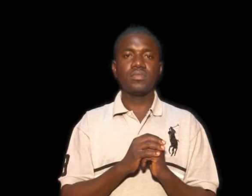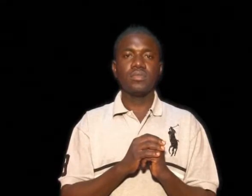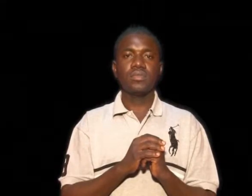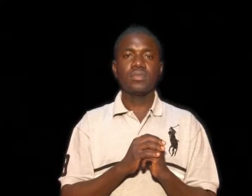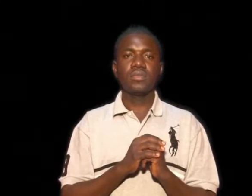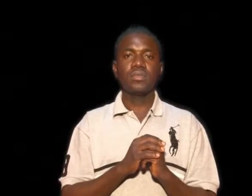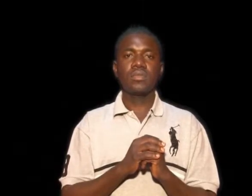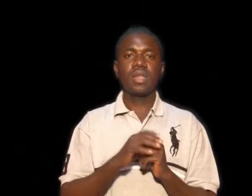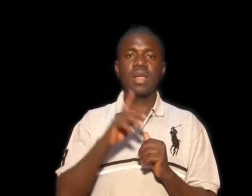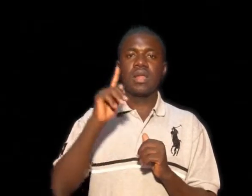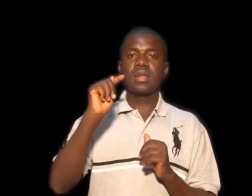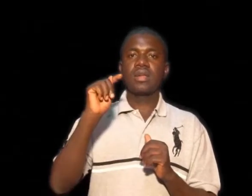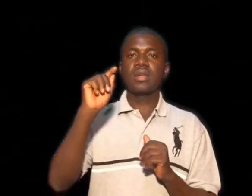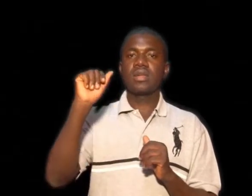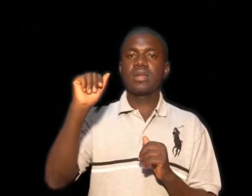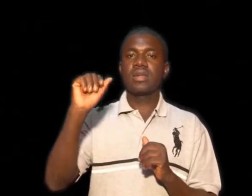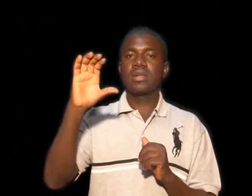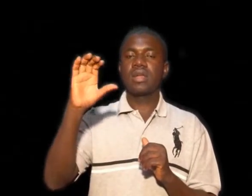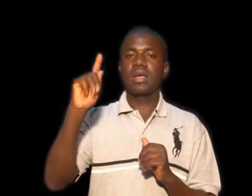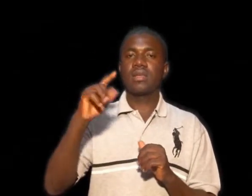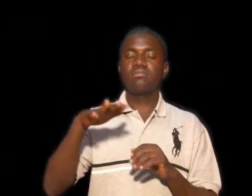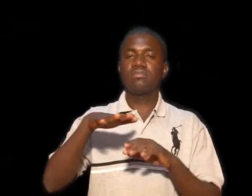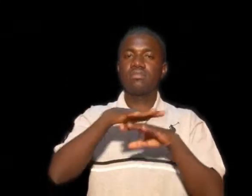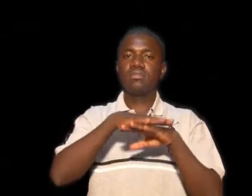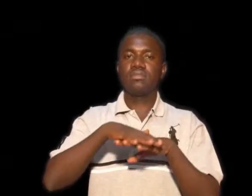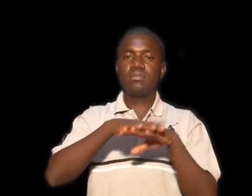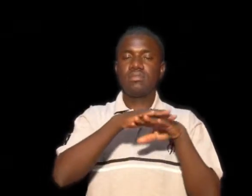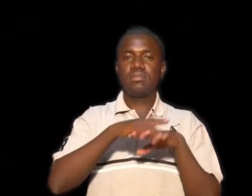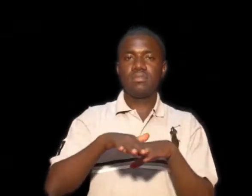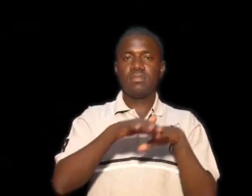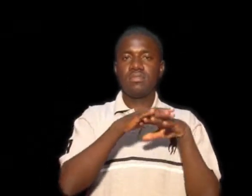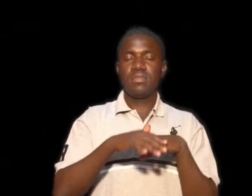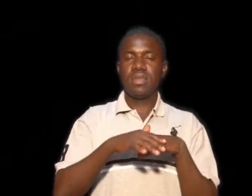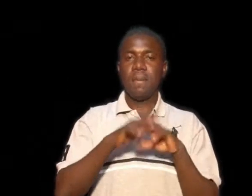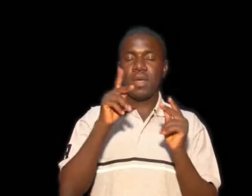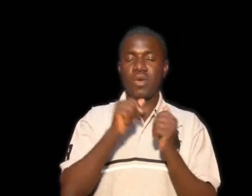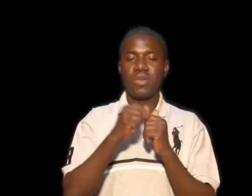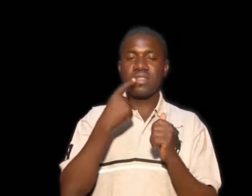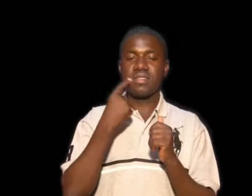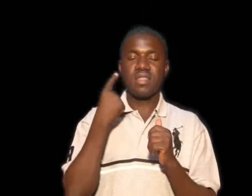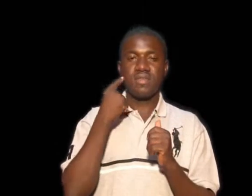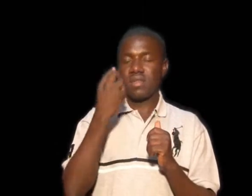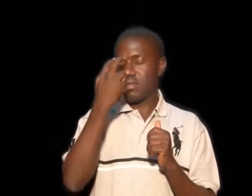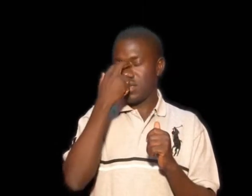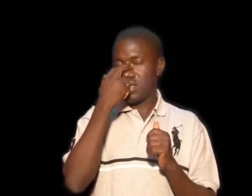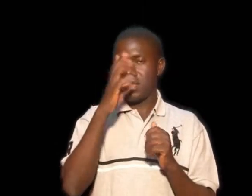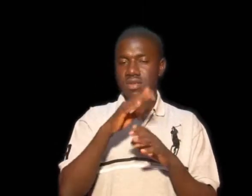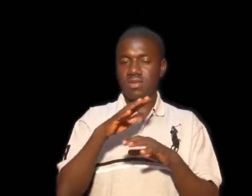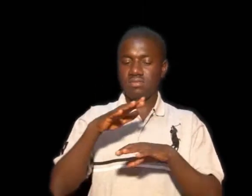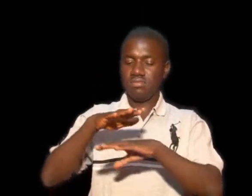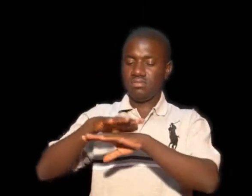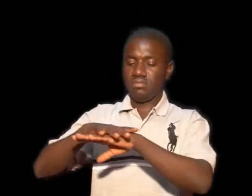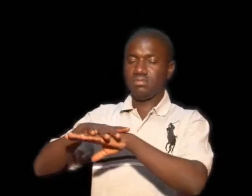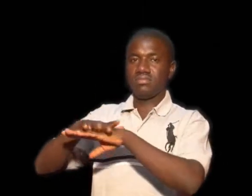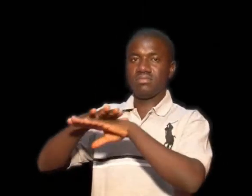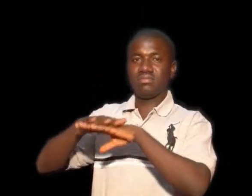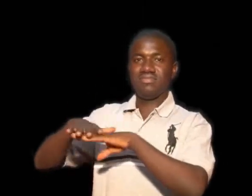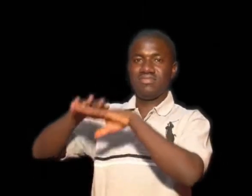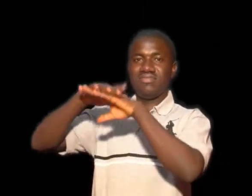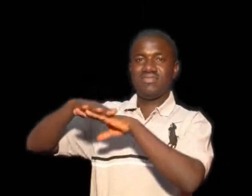Tactile sign language. The person who is deaf-blind puts his or her hands over the signer's hands to feel the